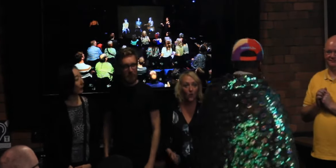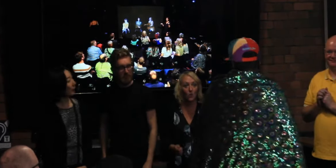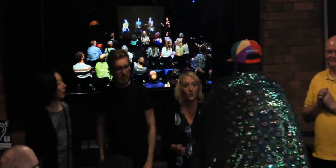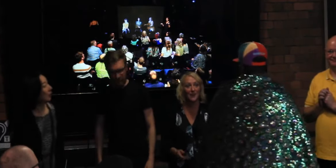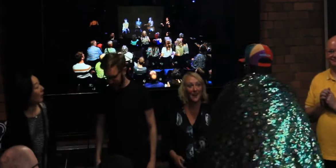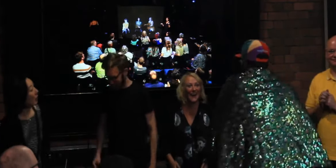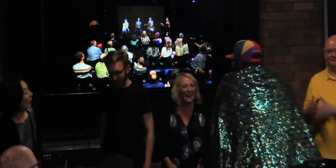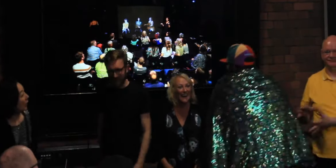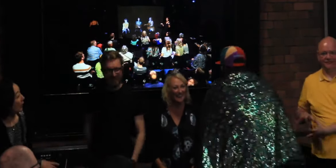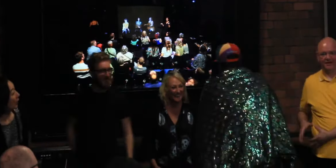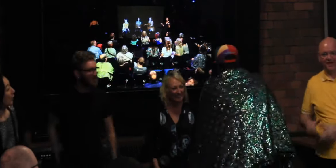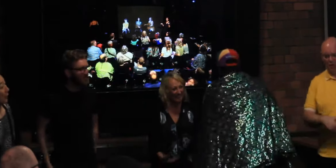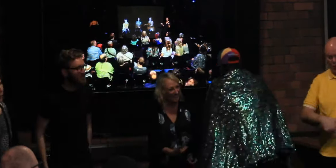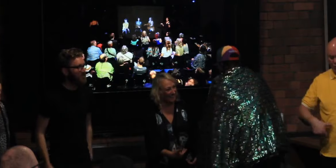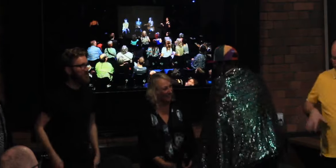matter? Or your Woojer.